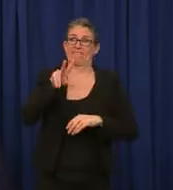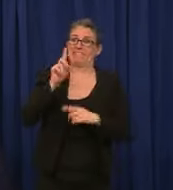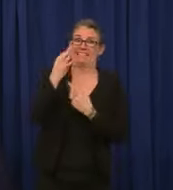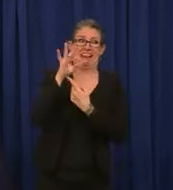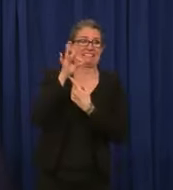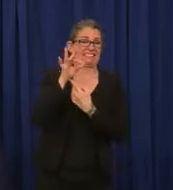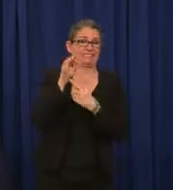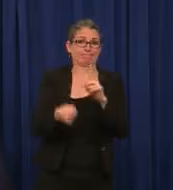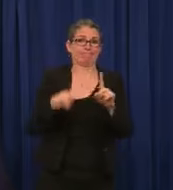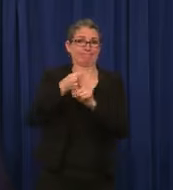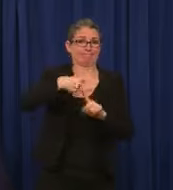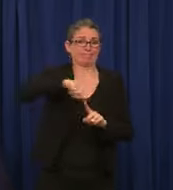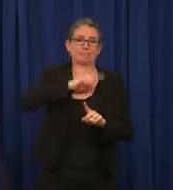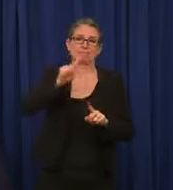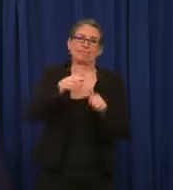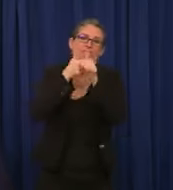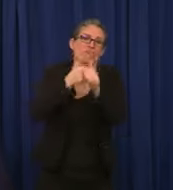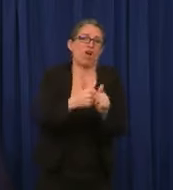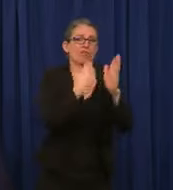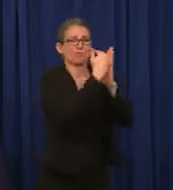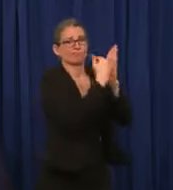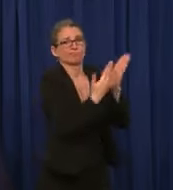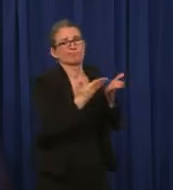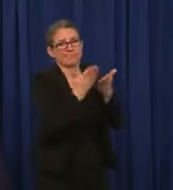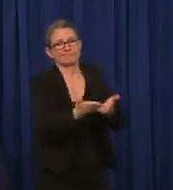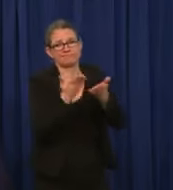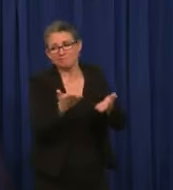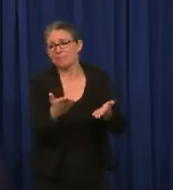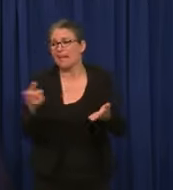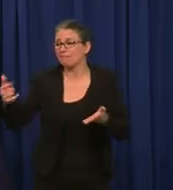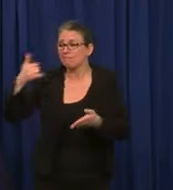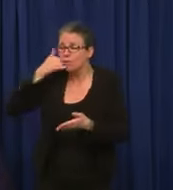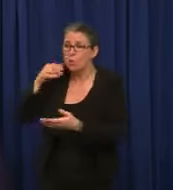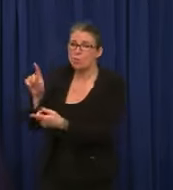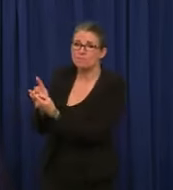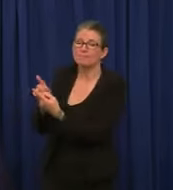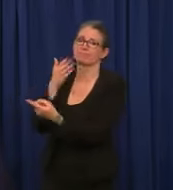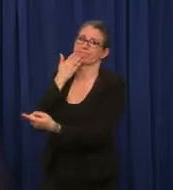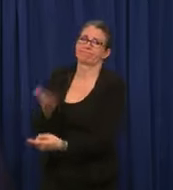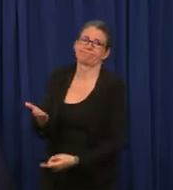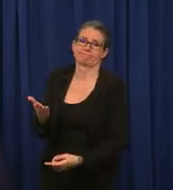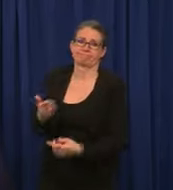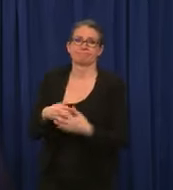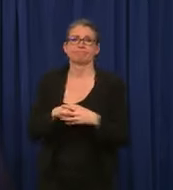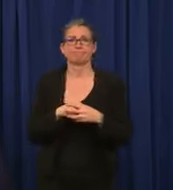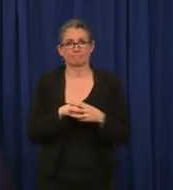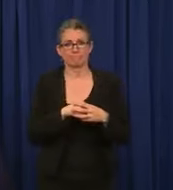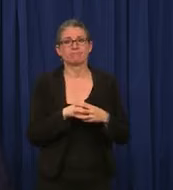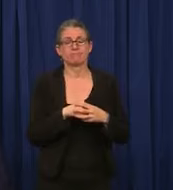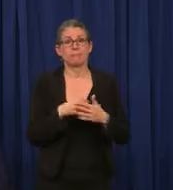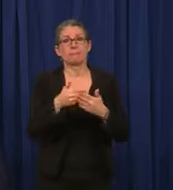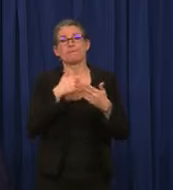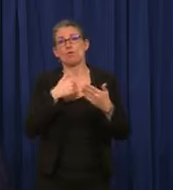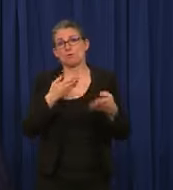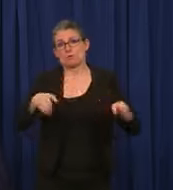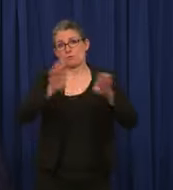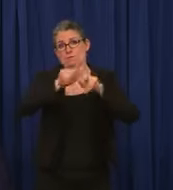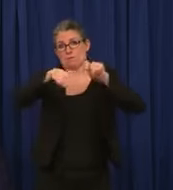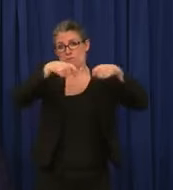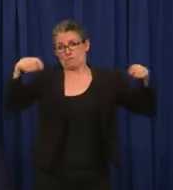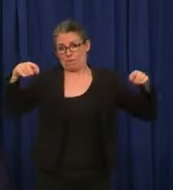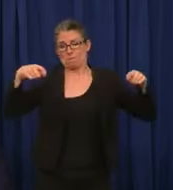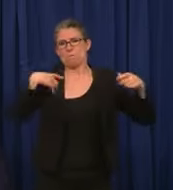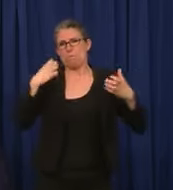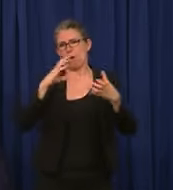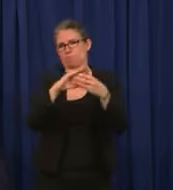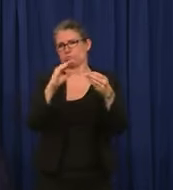these media briefings via the phone. I just wanna end with the note that I mentioned earlier, which is that We're